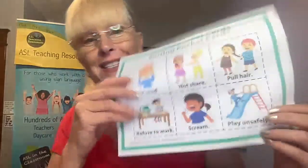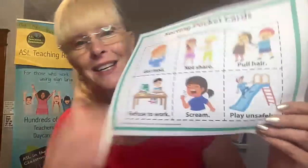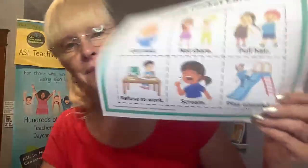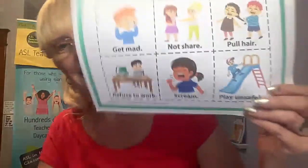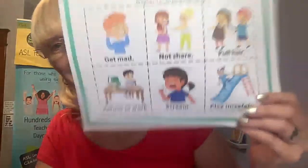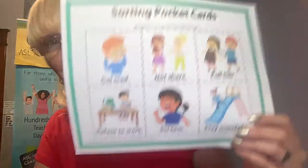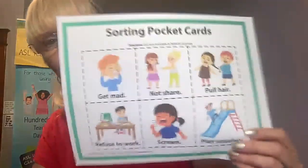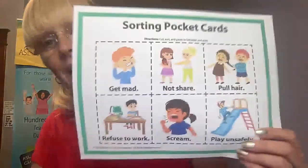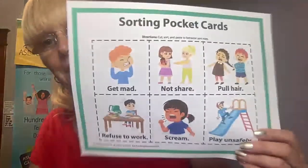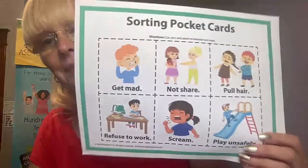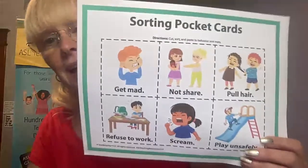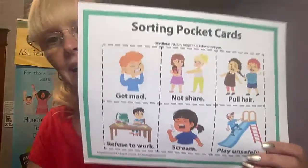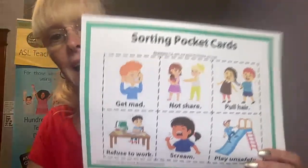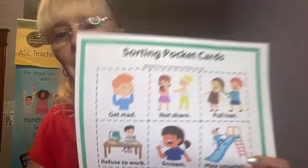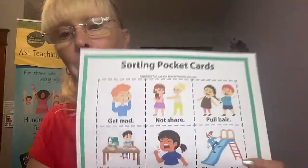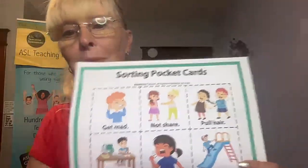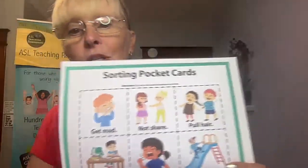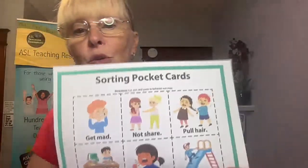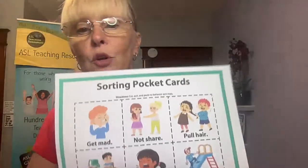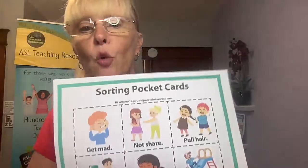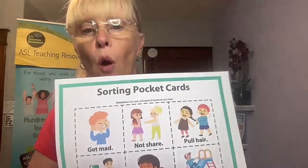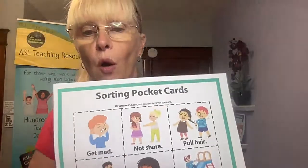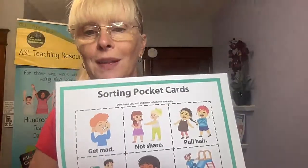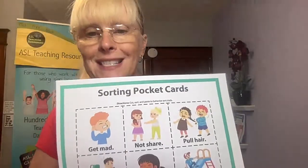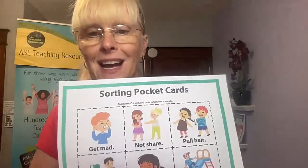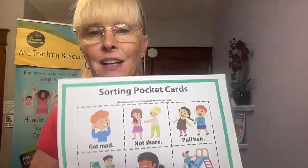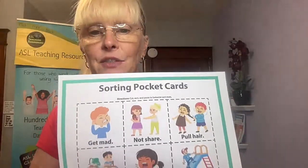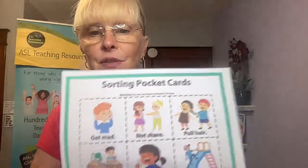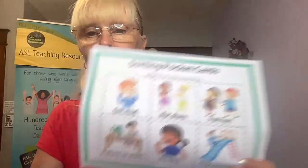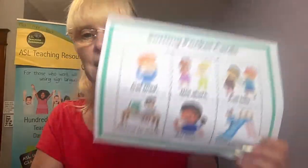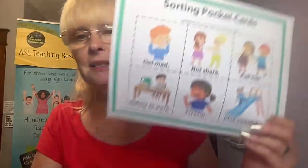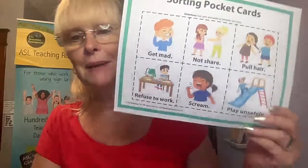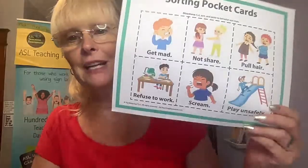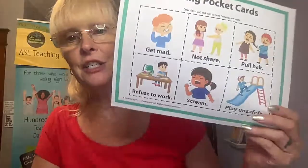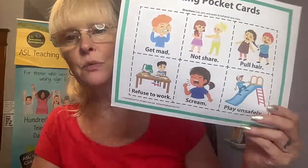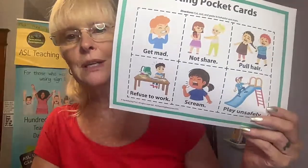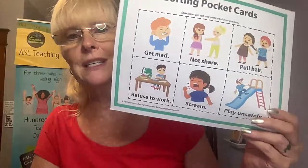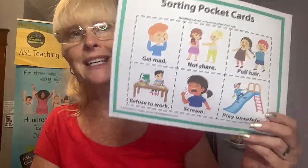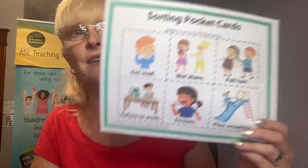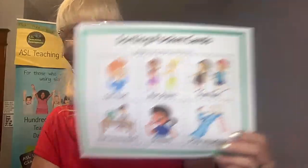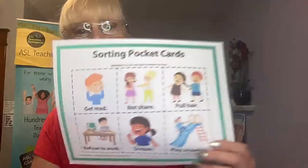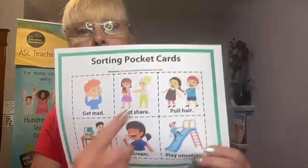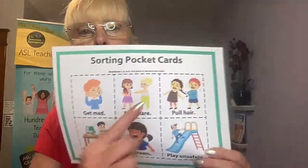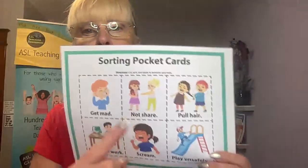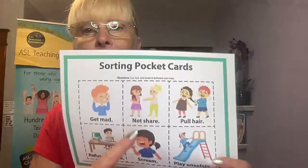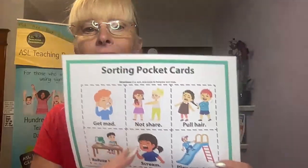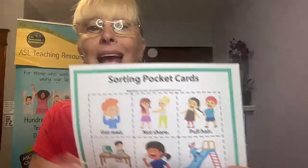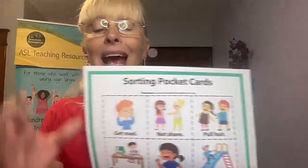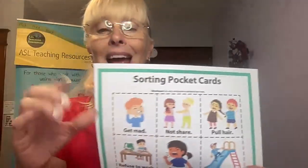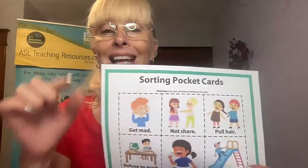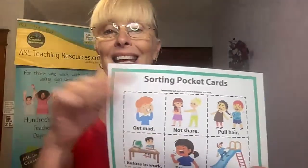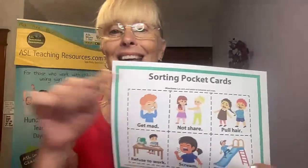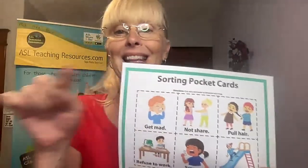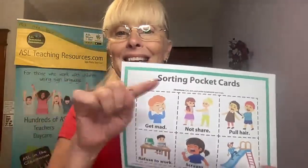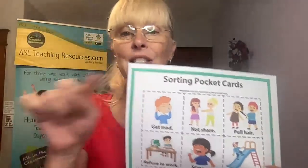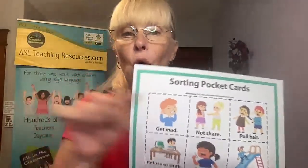see them right here as well. Okay, and I'm going to be showing you all the signs for this, but I just wanted to give you the option. And again, these